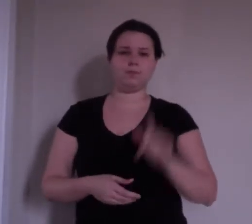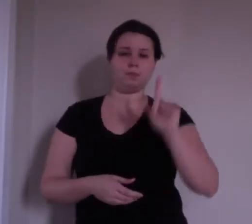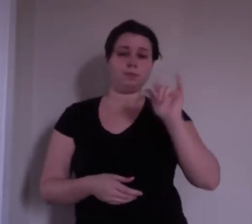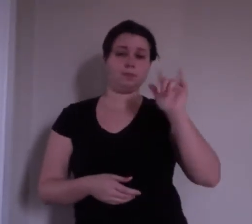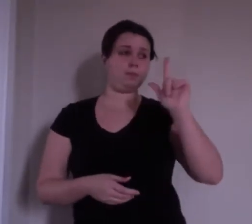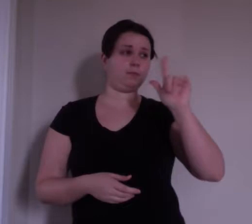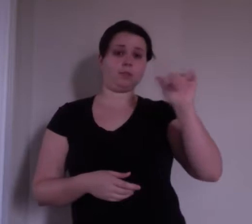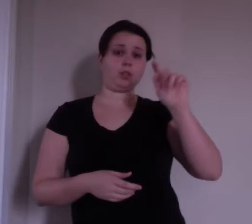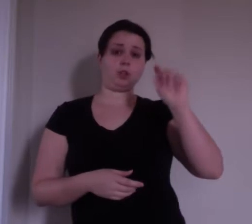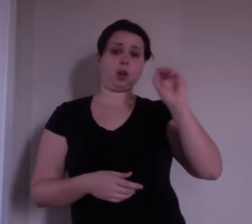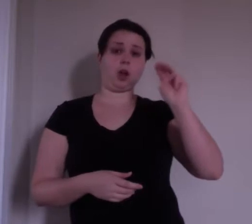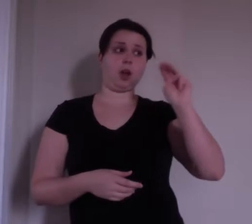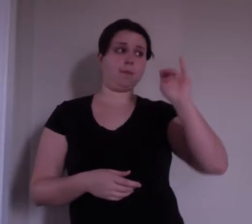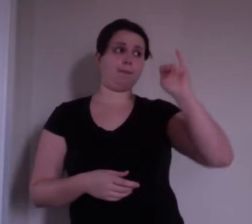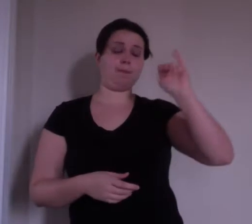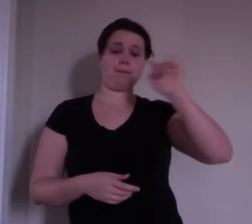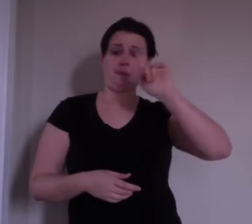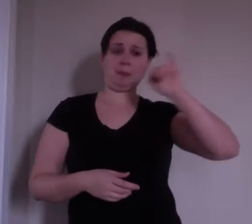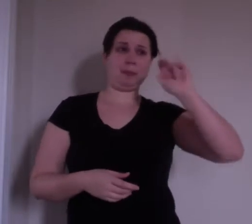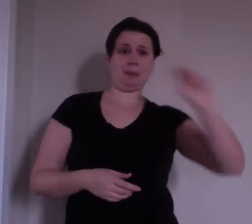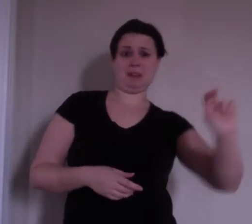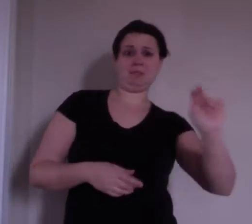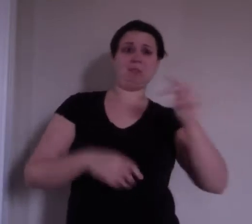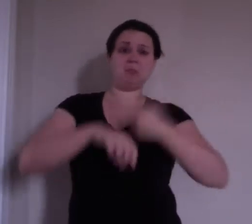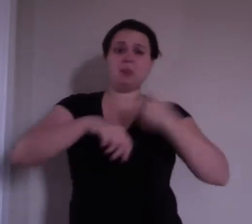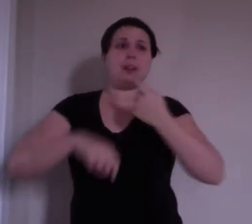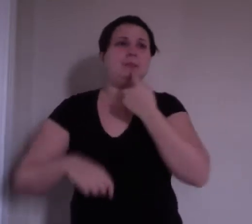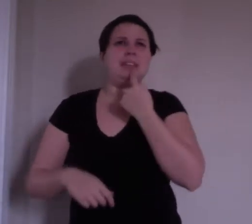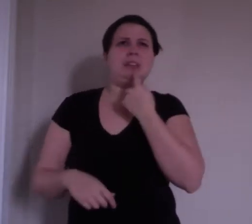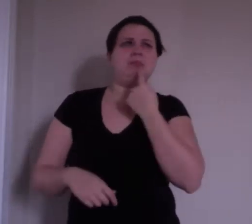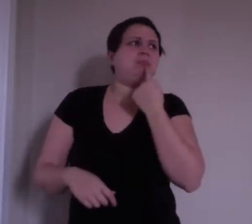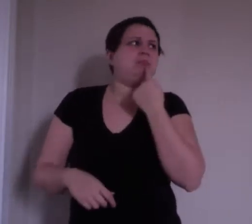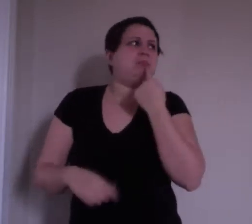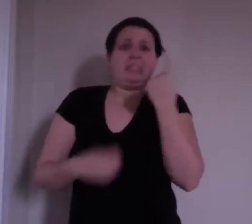once said, "Somebody should do something about that."